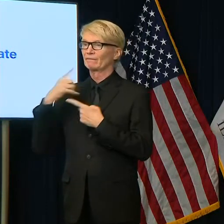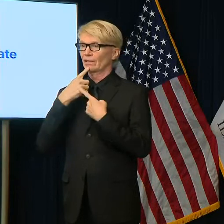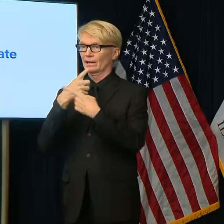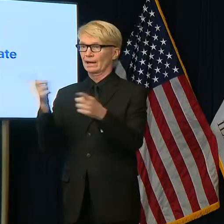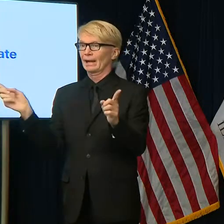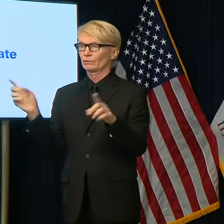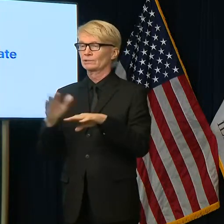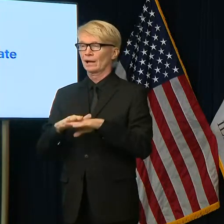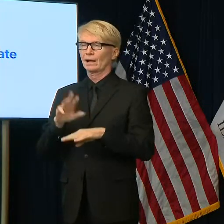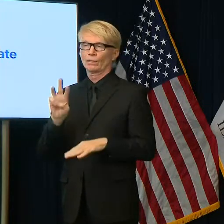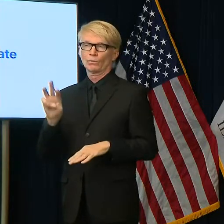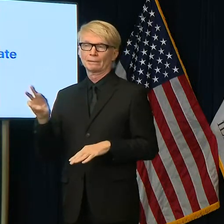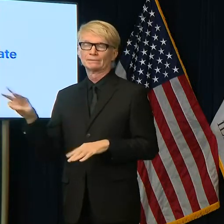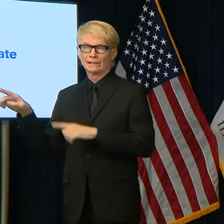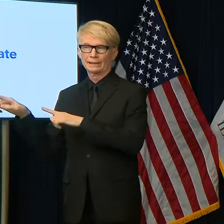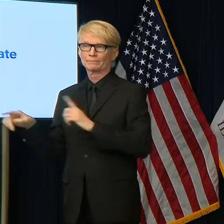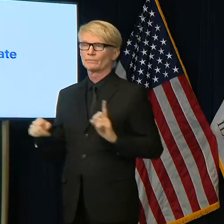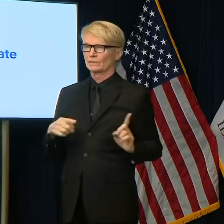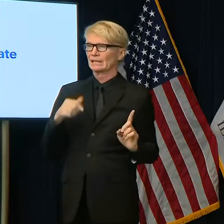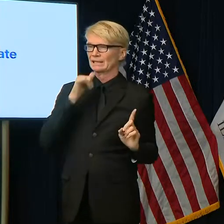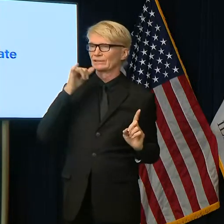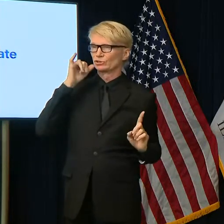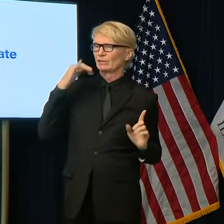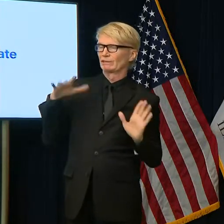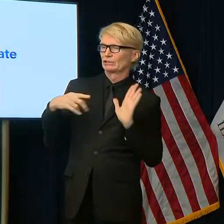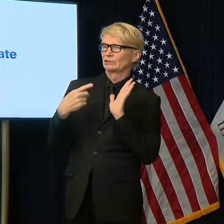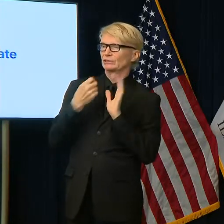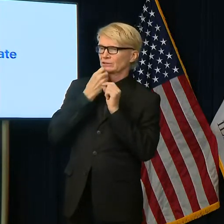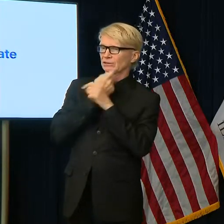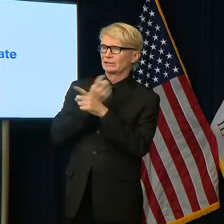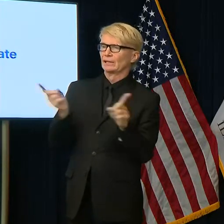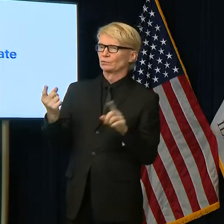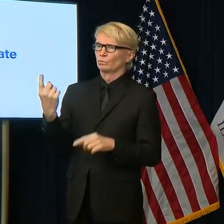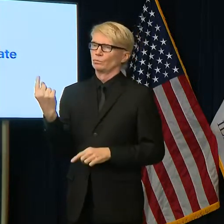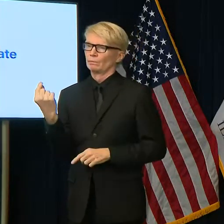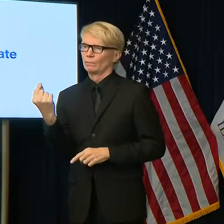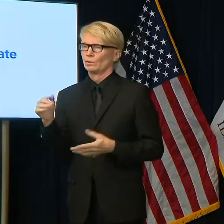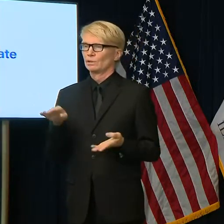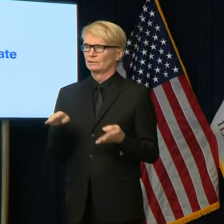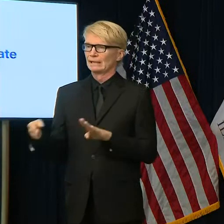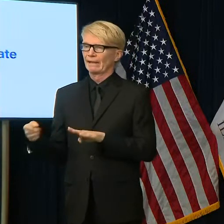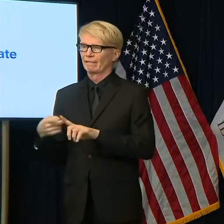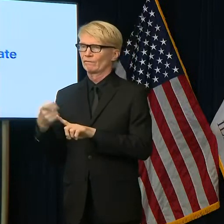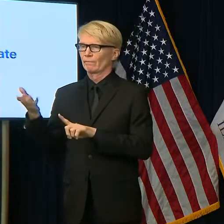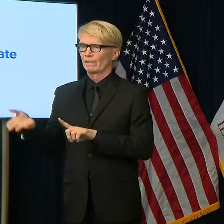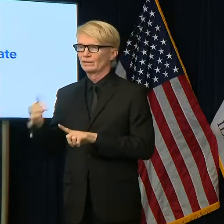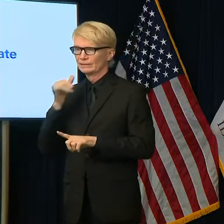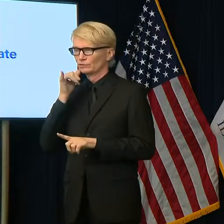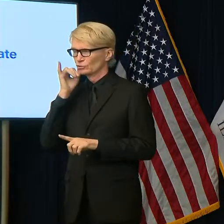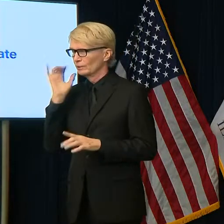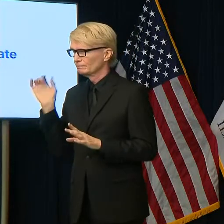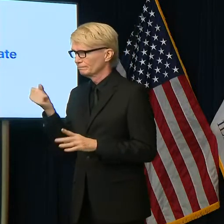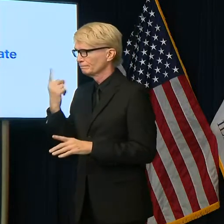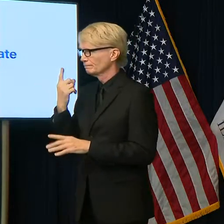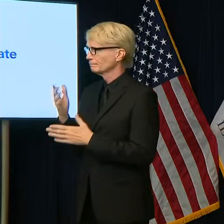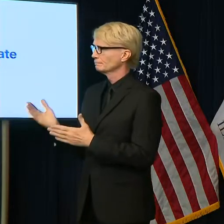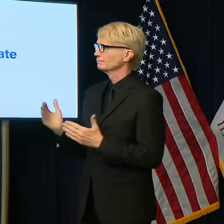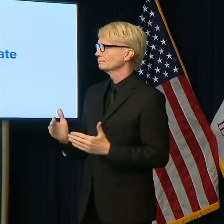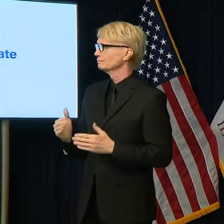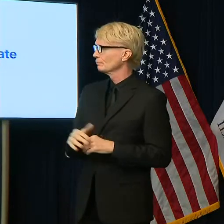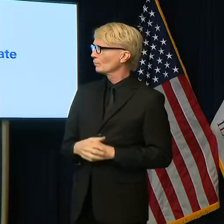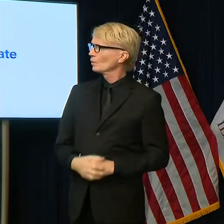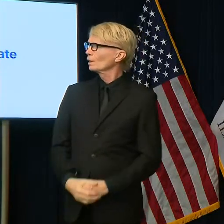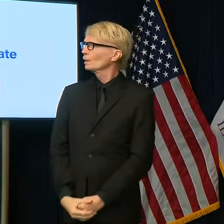their website. So. And we announced one yesterday. Okay. We announced one yesterday. Okay. So. Jim Haggerty at the Rockford